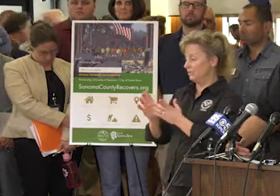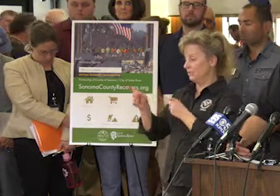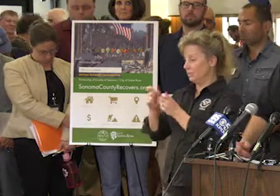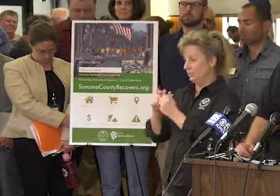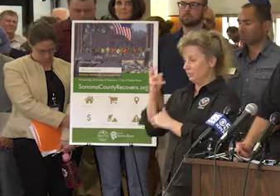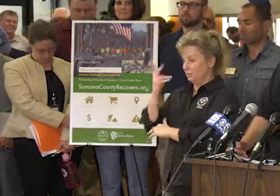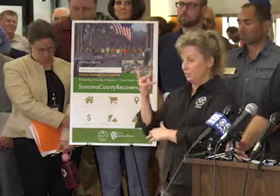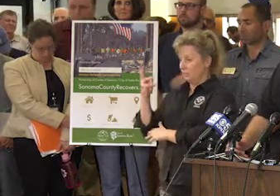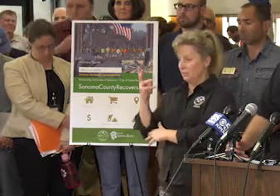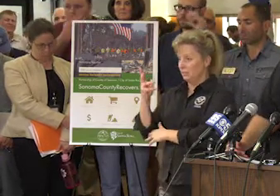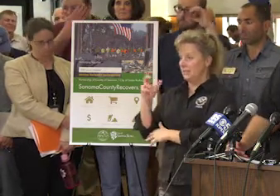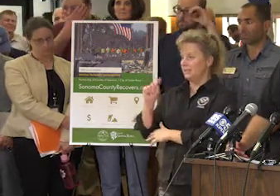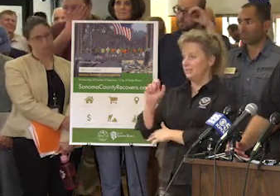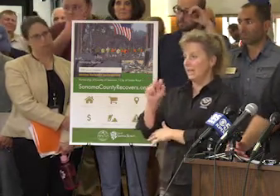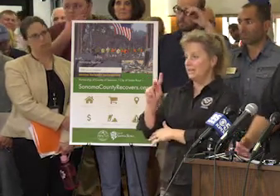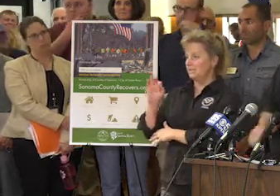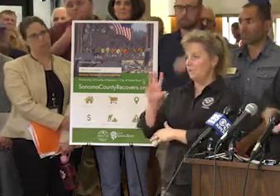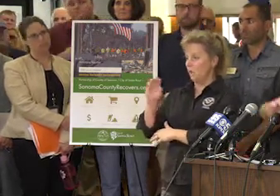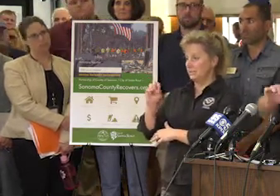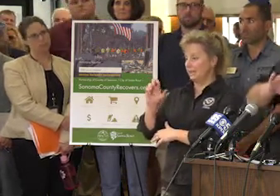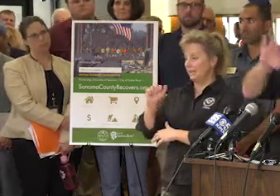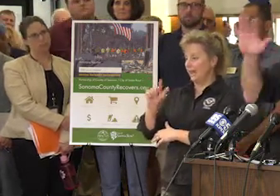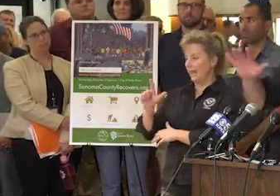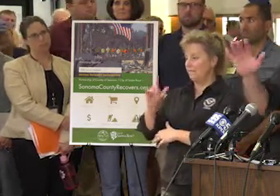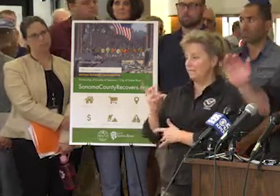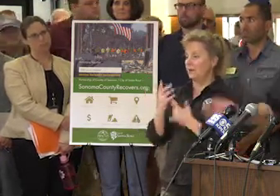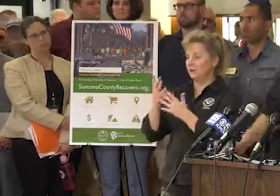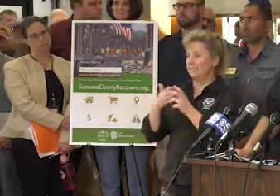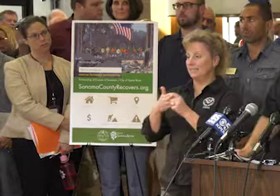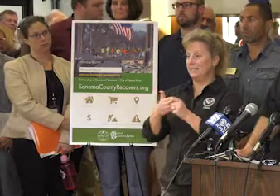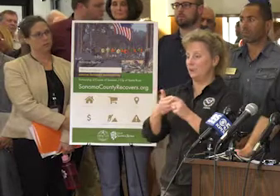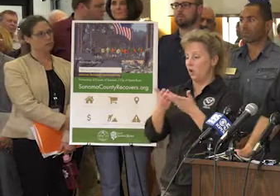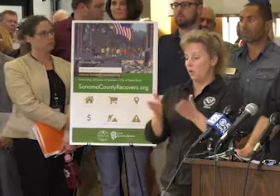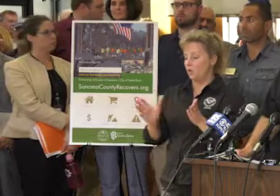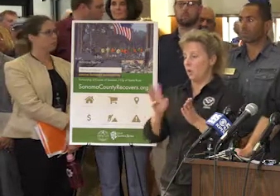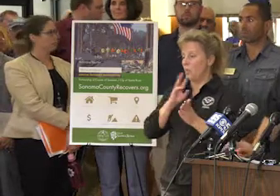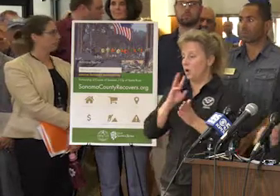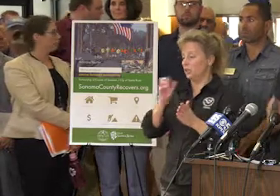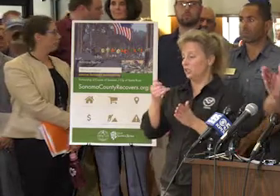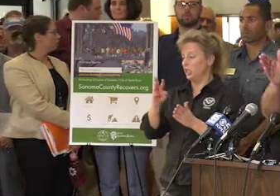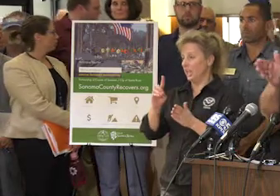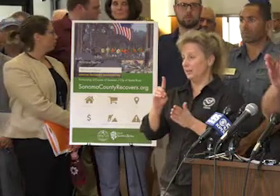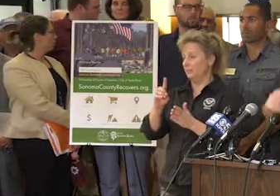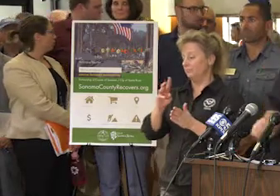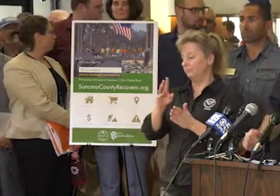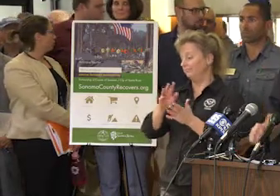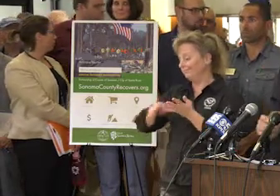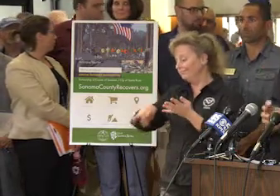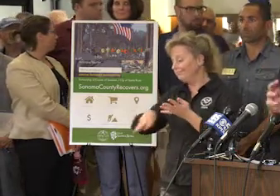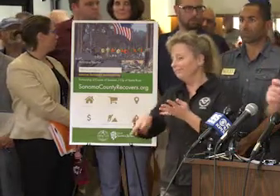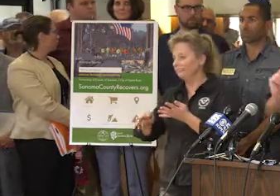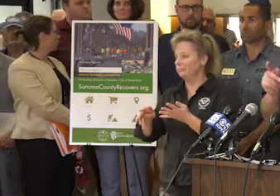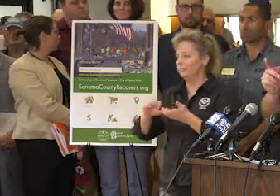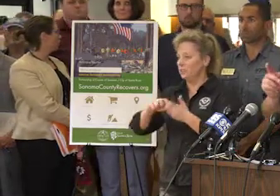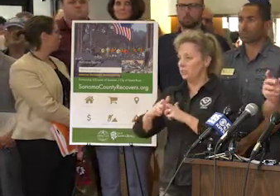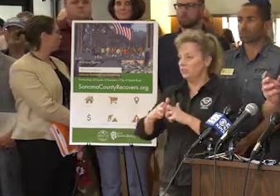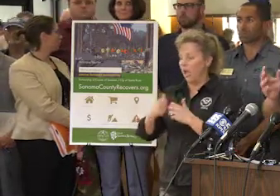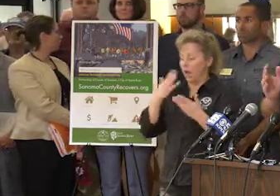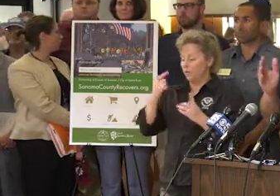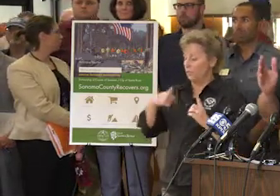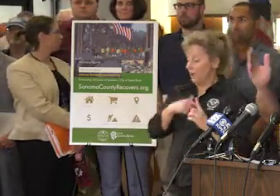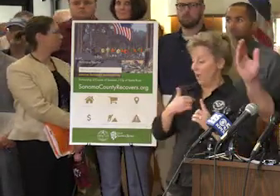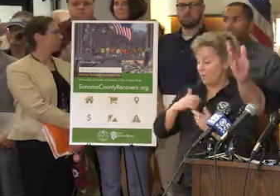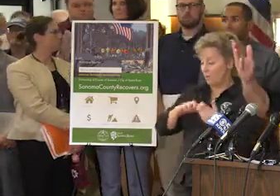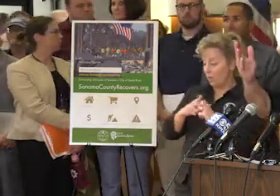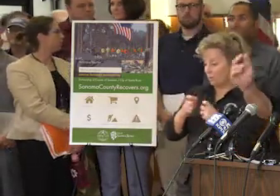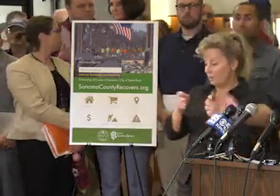force that's been formed that CAL FIRE is leading that's going to look at overall watershed issues. So I don't have a specific answer on whether we're going to have a program